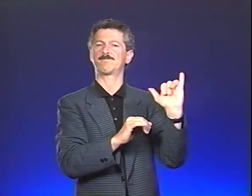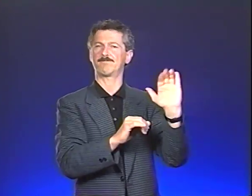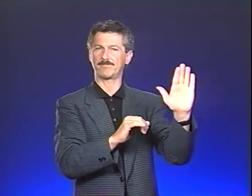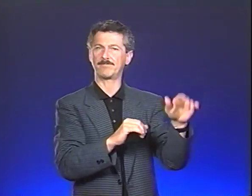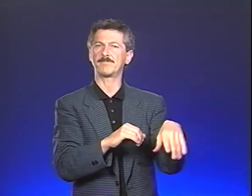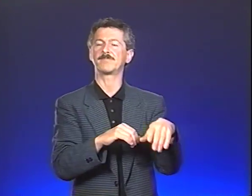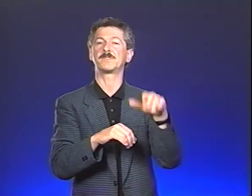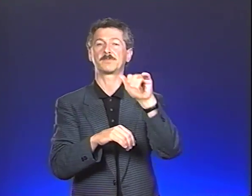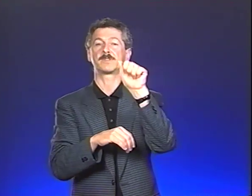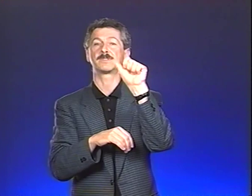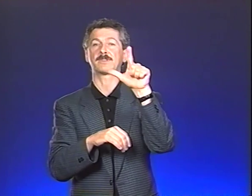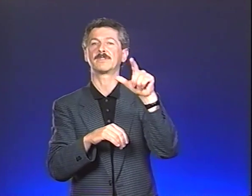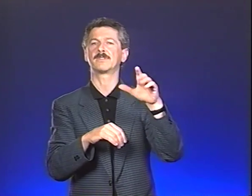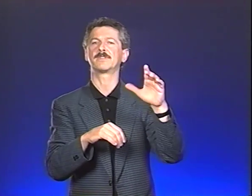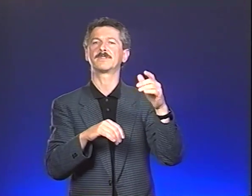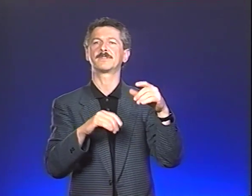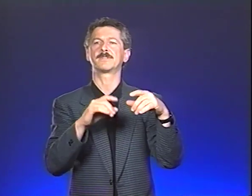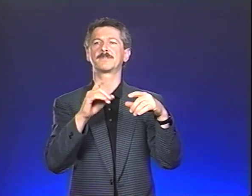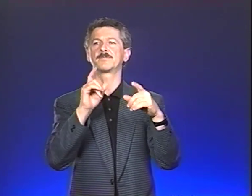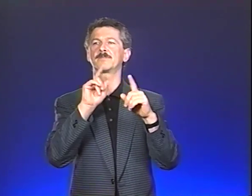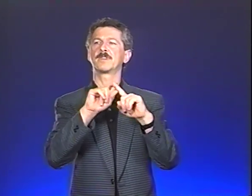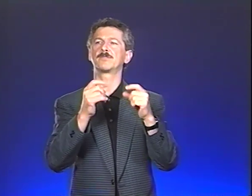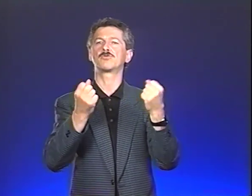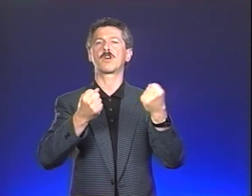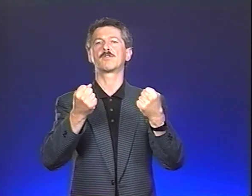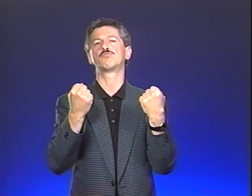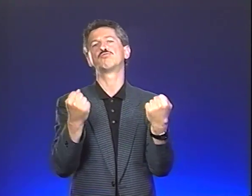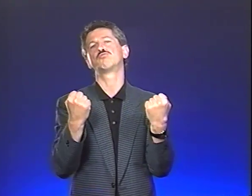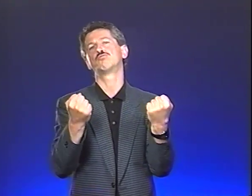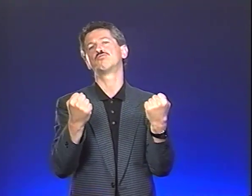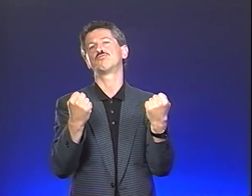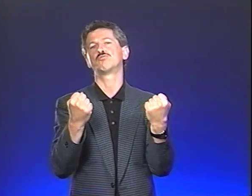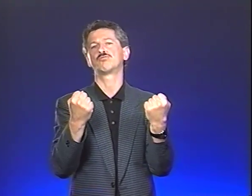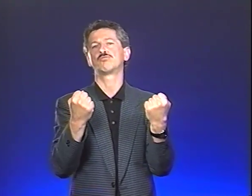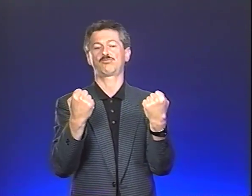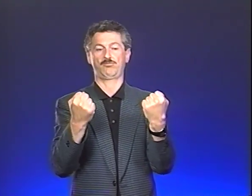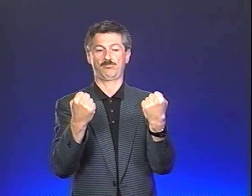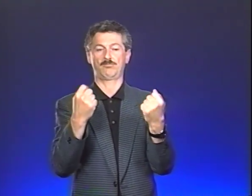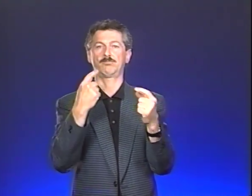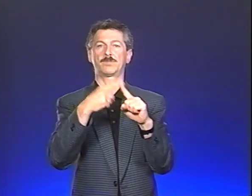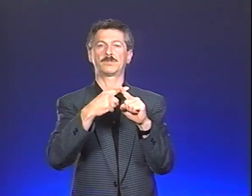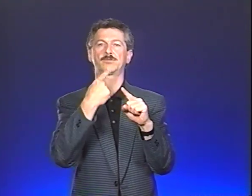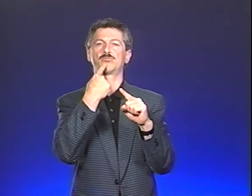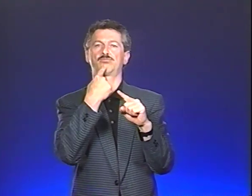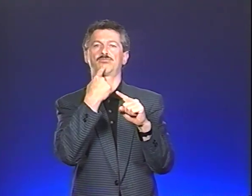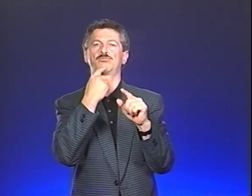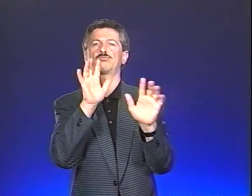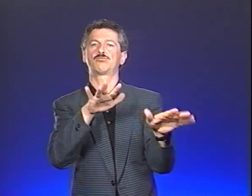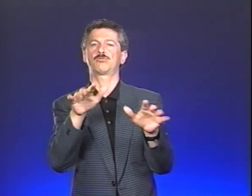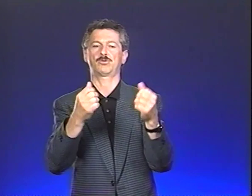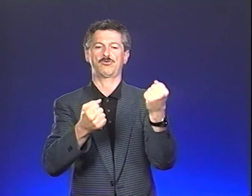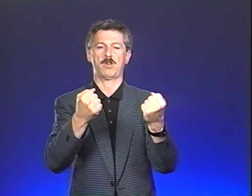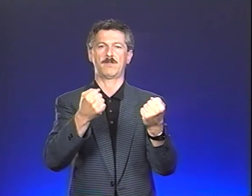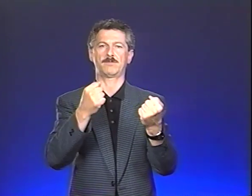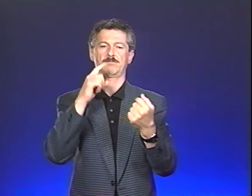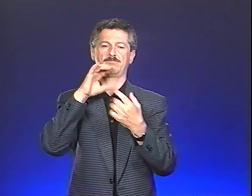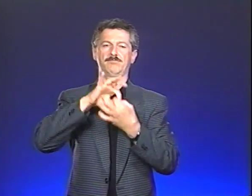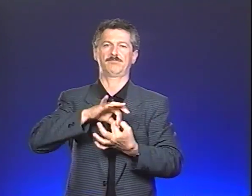relationship between these two symbols. ASL does the same thing. If we look at the sign drive plus the appropriate